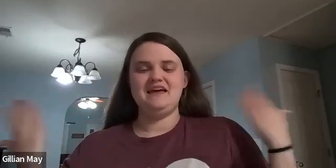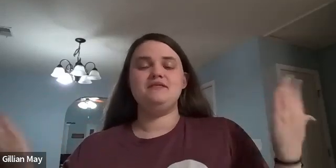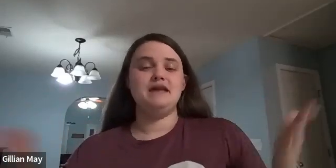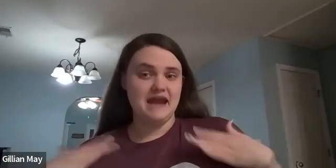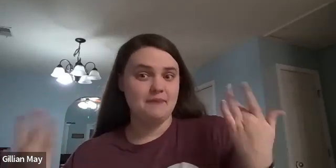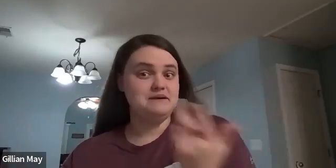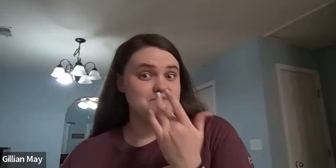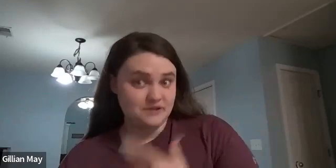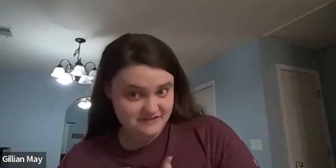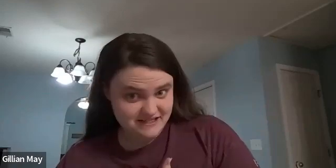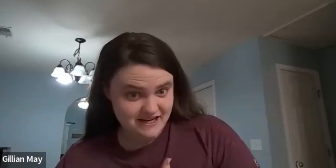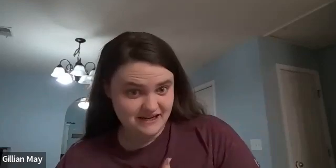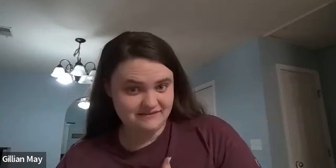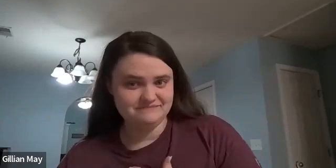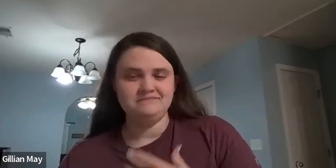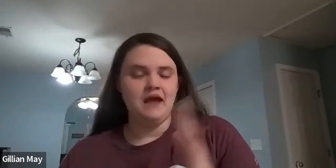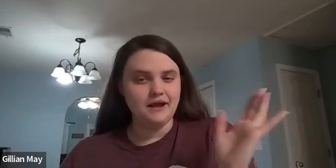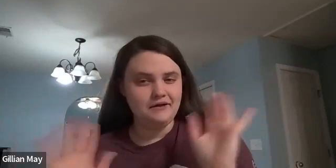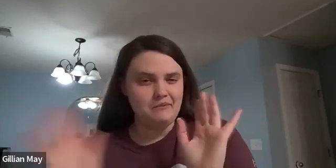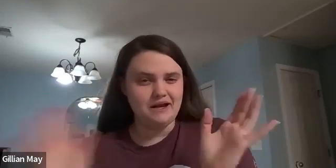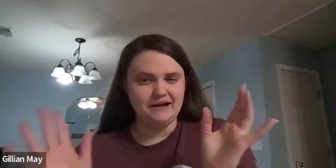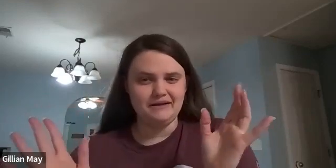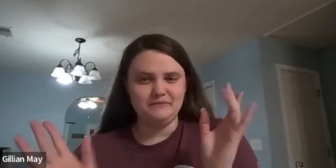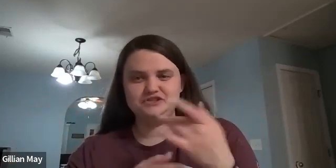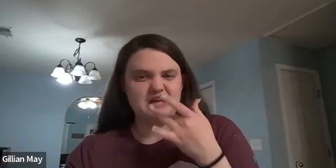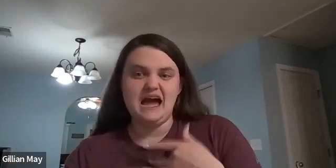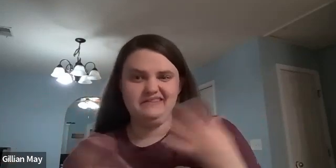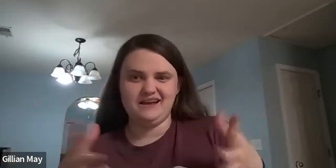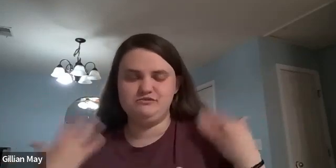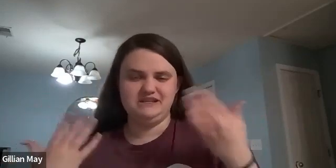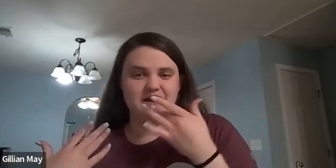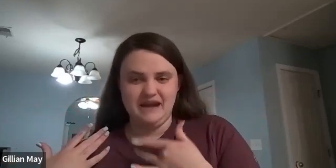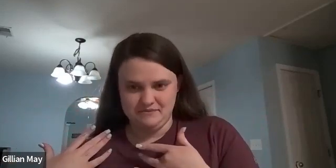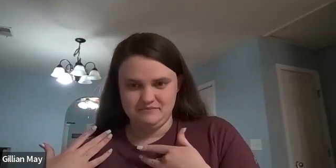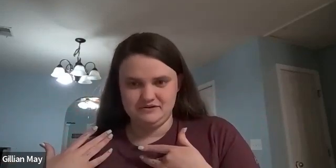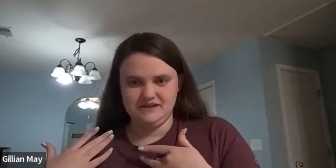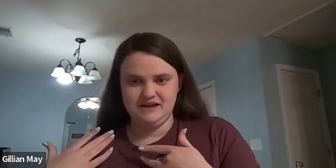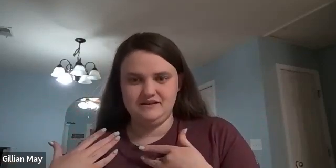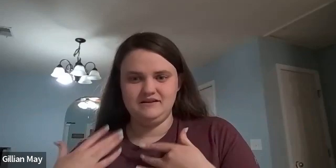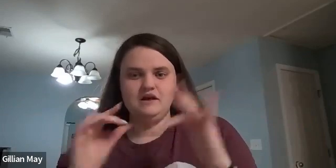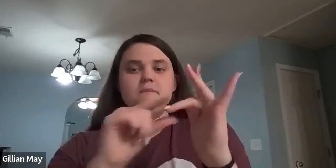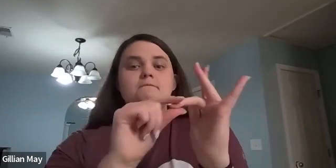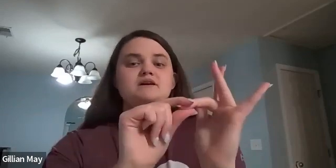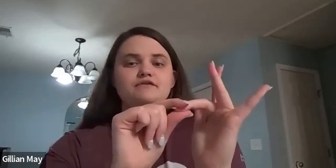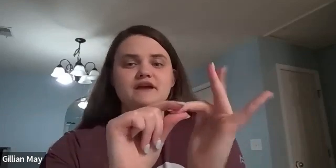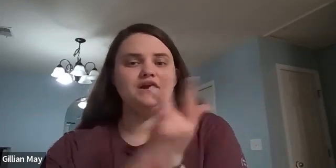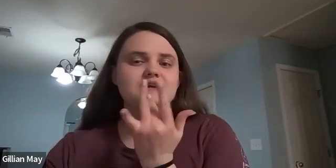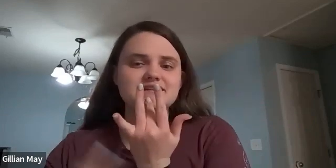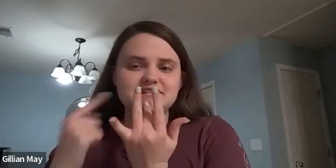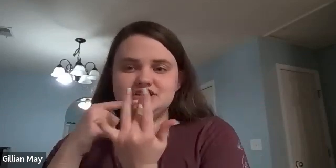And then we had happy birthday. I know that one, I'm just adding that because we did that one. Happy birthday. Middle finger, touch